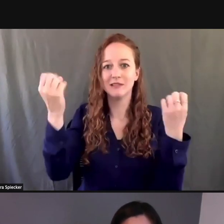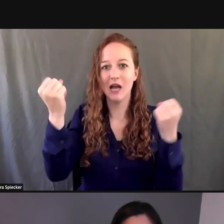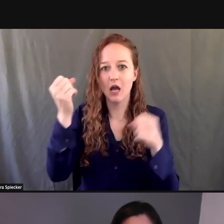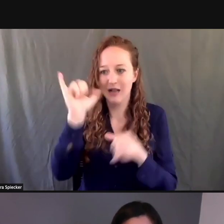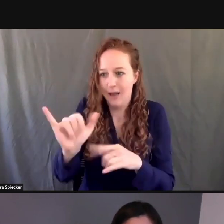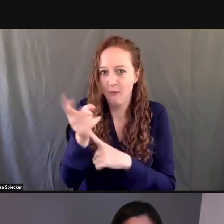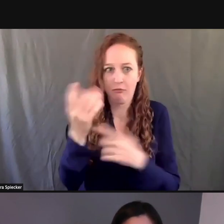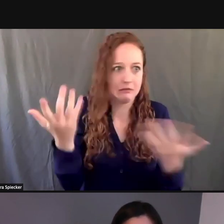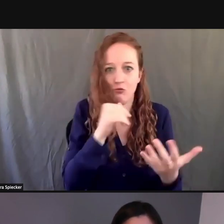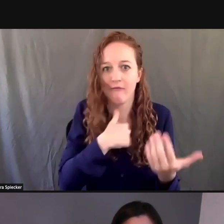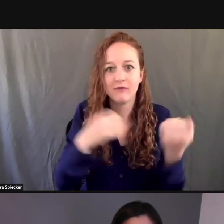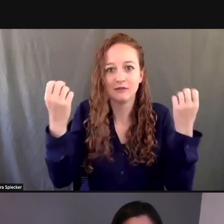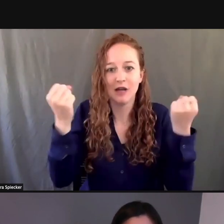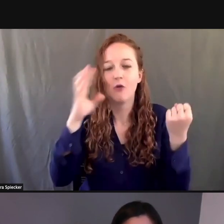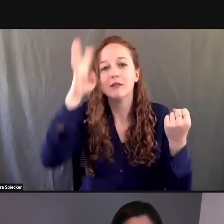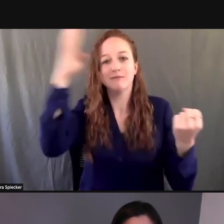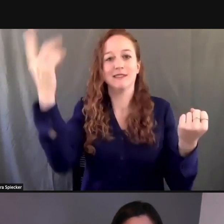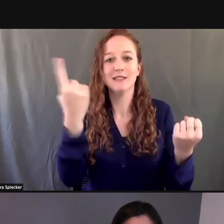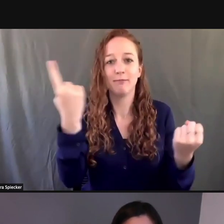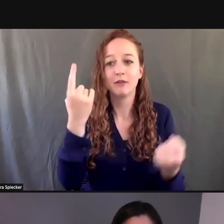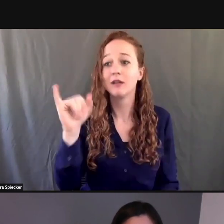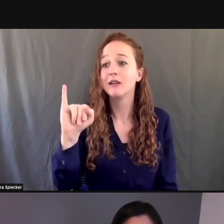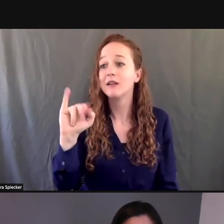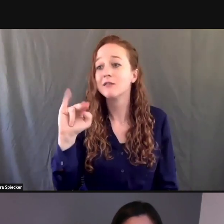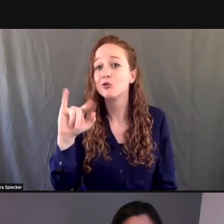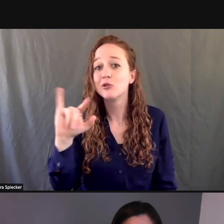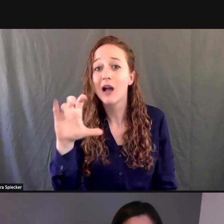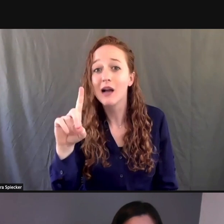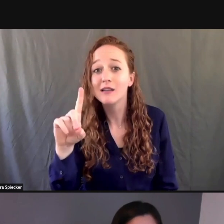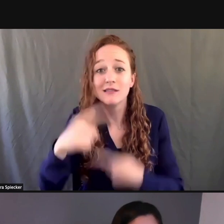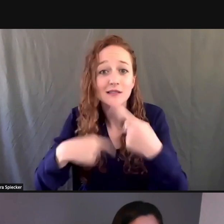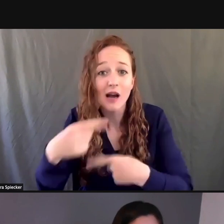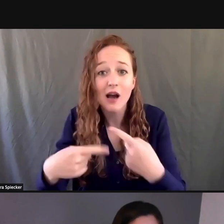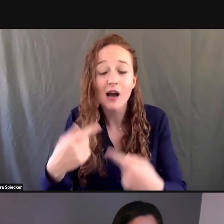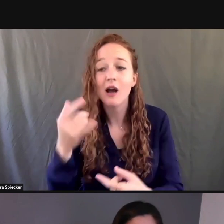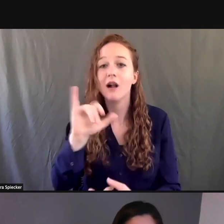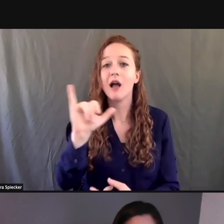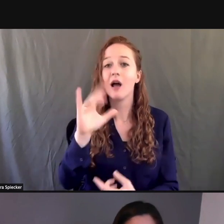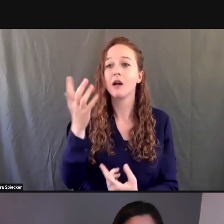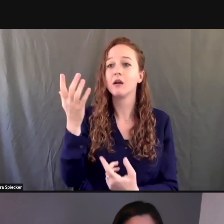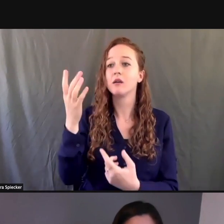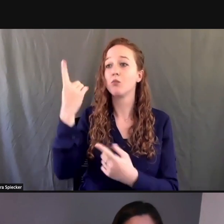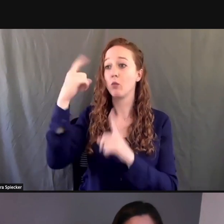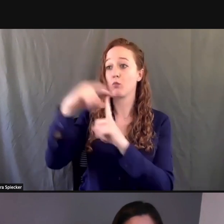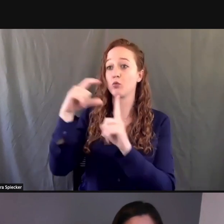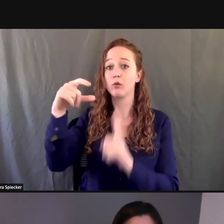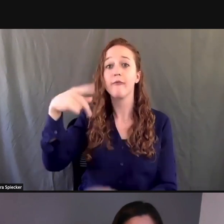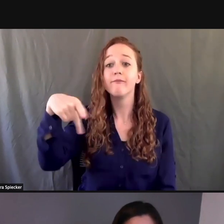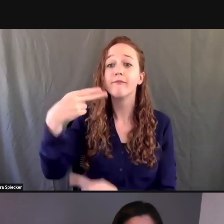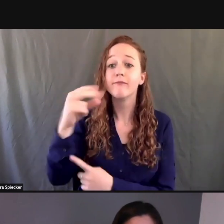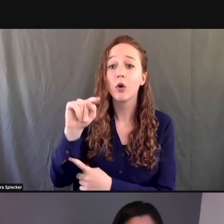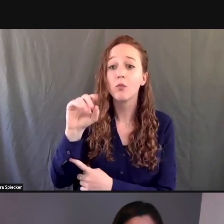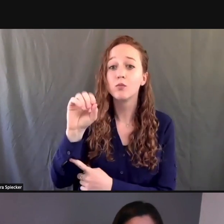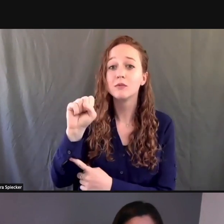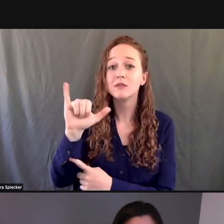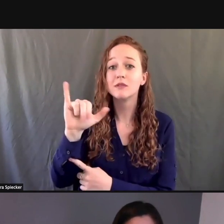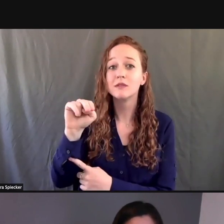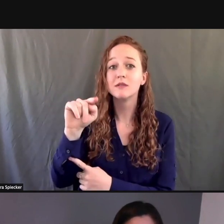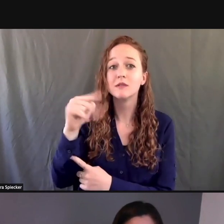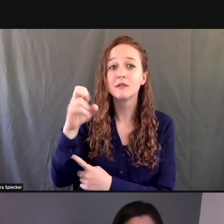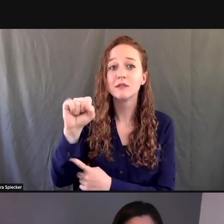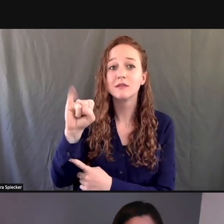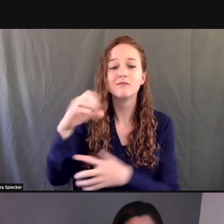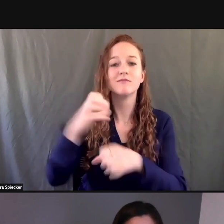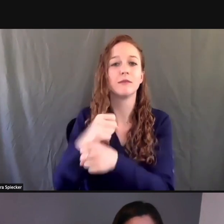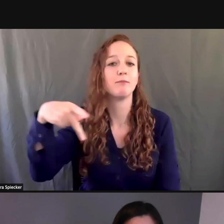So previously we had asked, what are the different reasons people dislike the STEM field? Now thinking, why do deaf